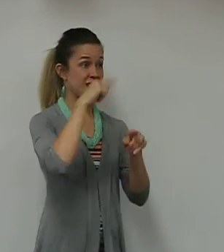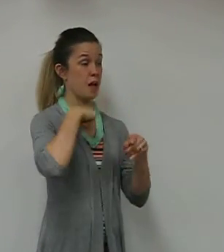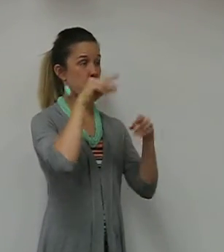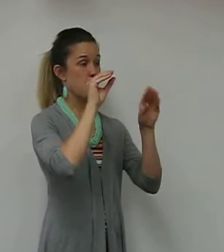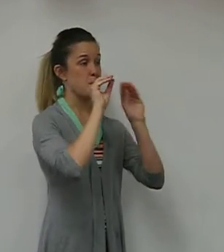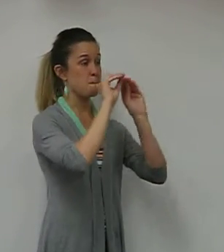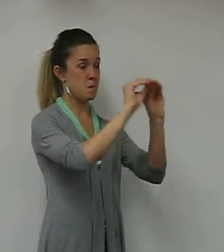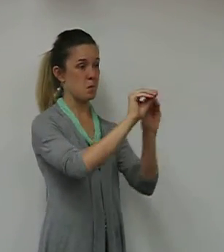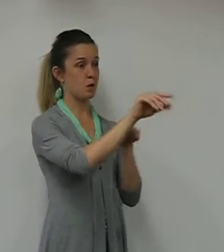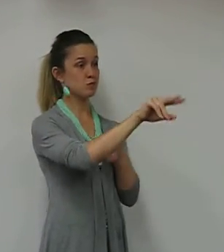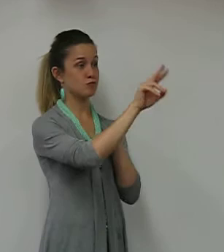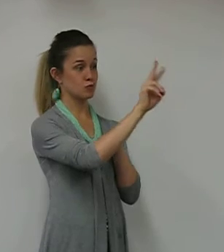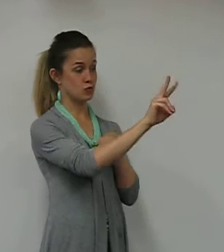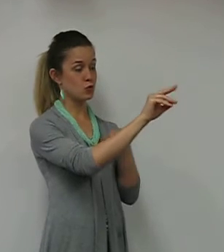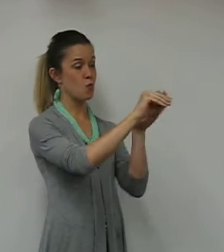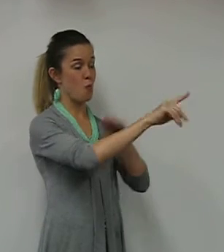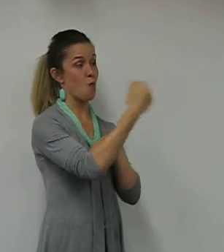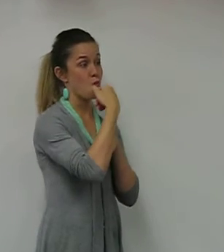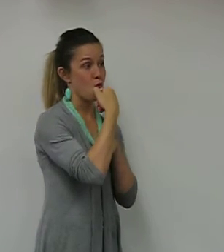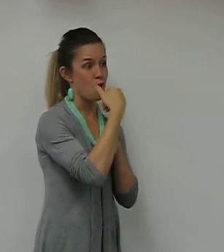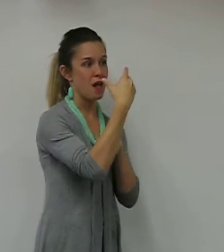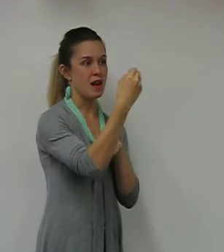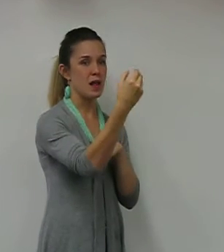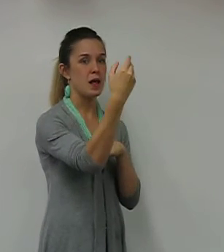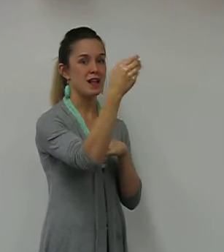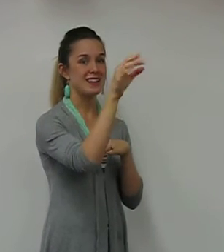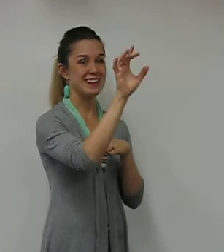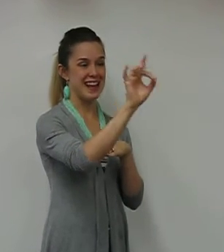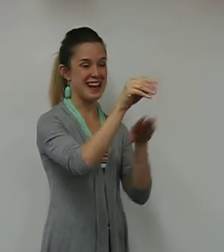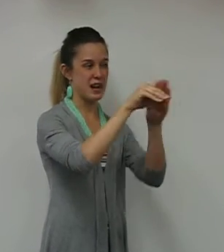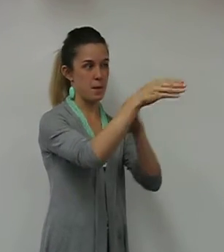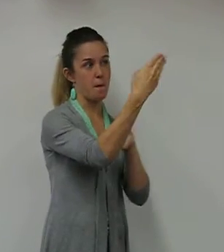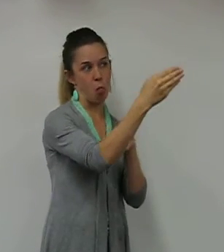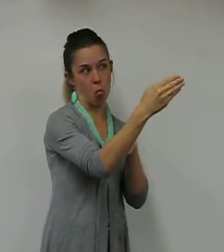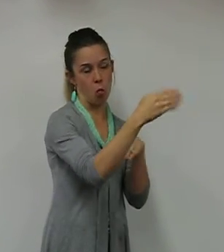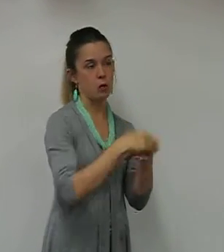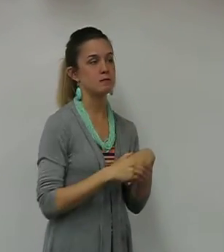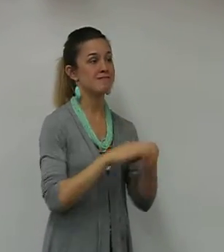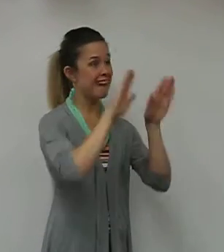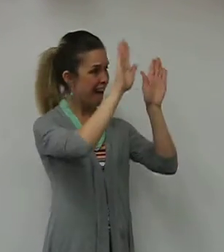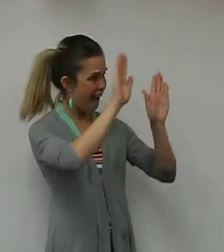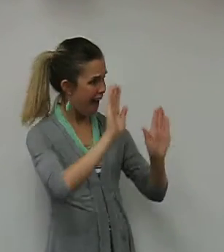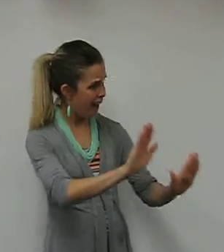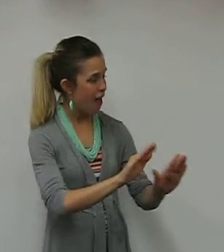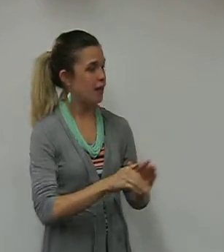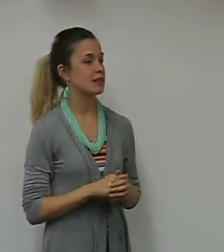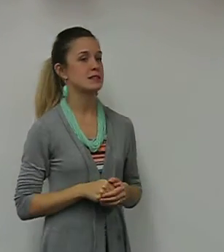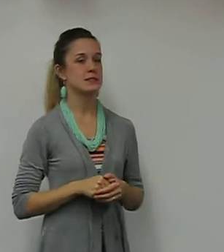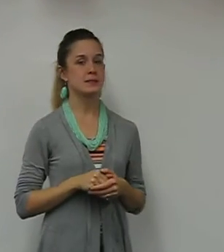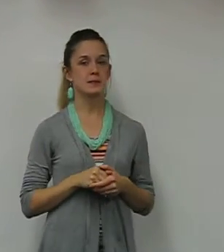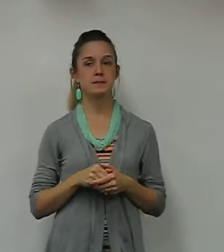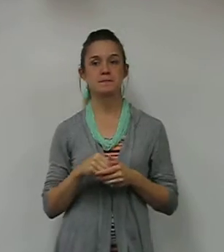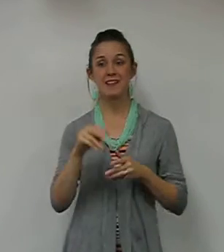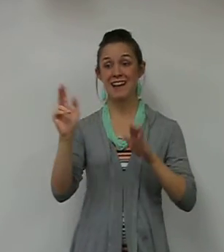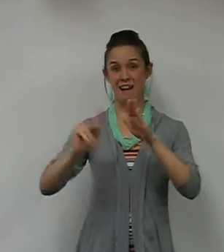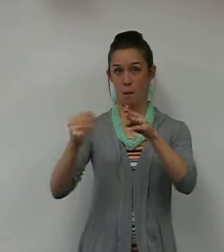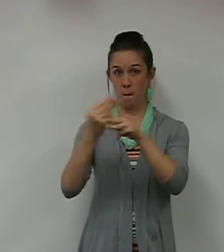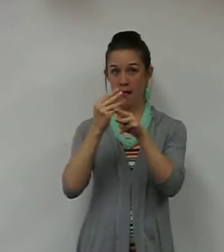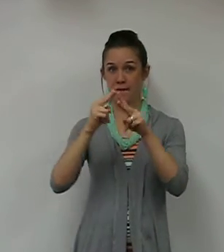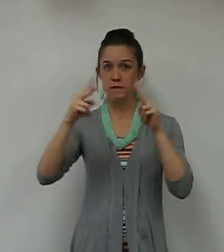the 2 in red and the blue in A. Excellent. Okay. Kindergarten mathematics is very conceptual. You're